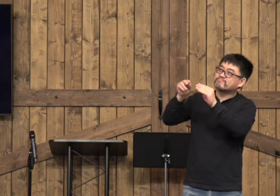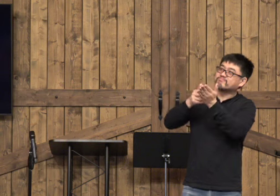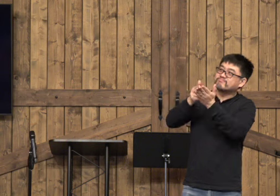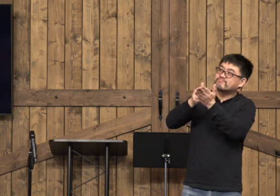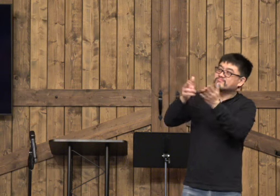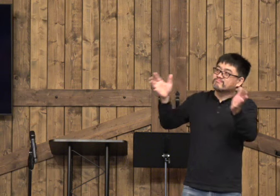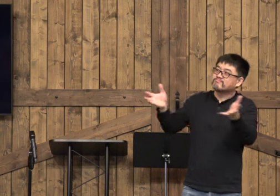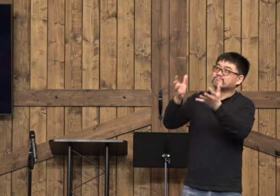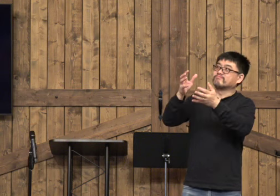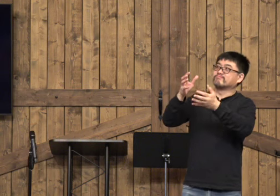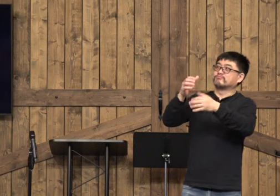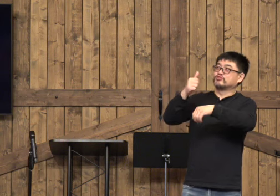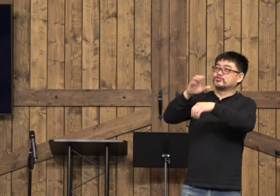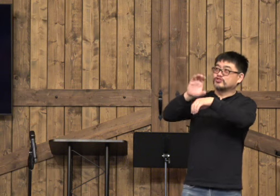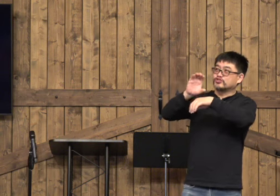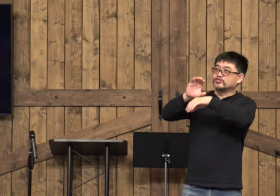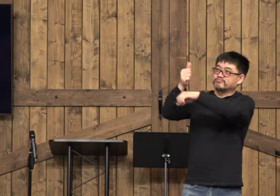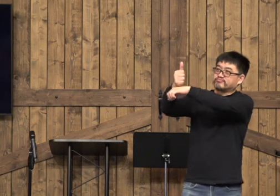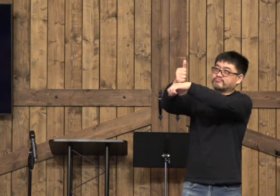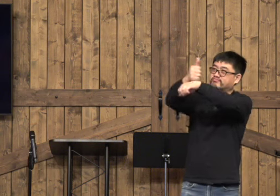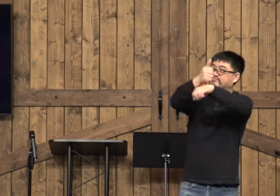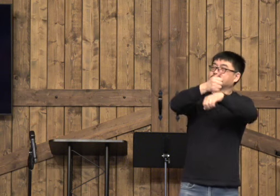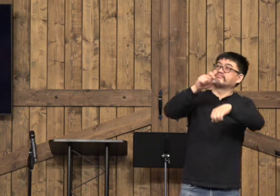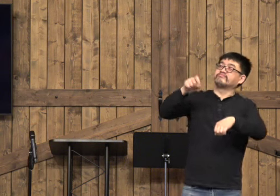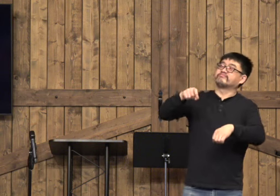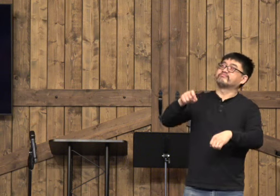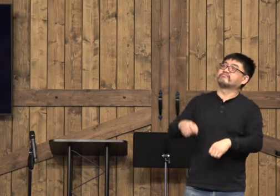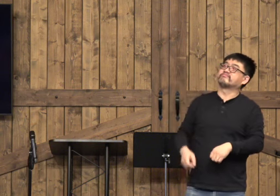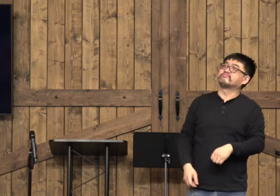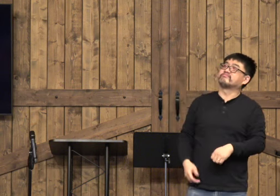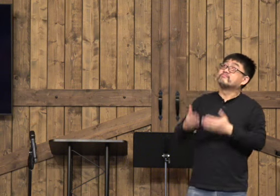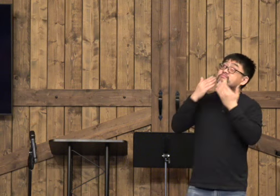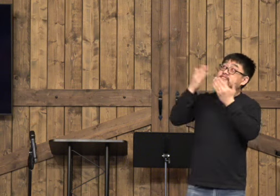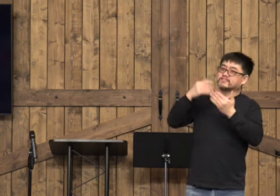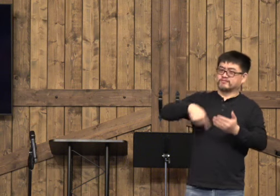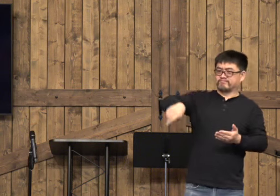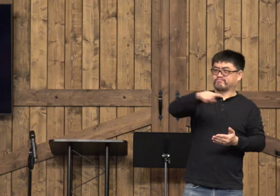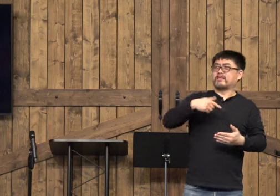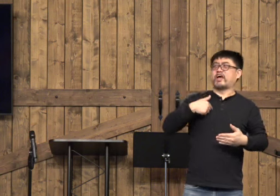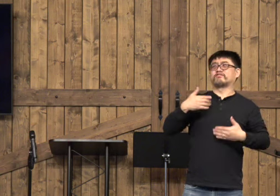out there that we need to teach Father we need to teach them the truth we need to set up different churches all over the world